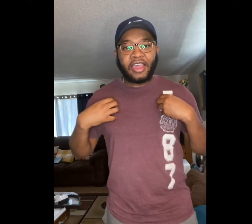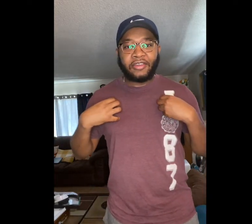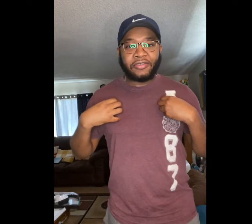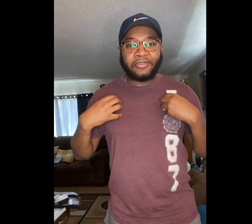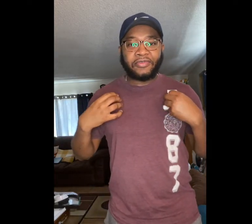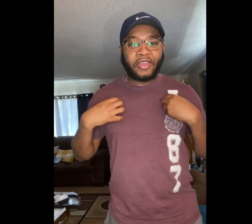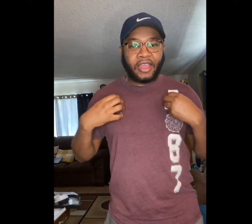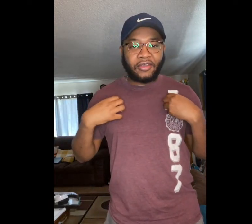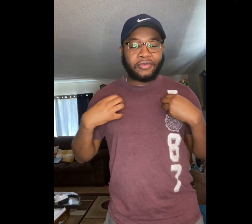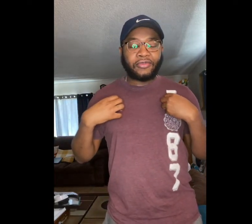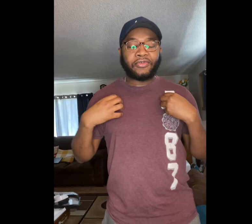Have.